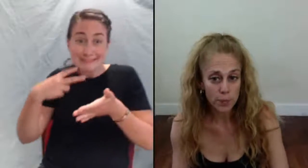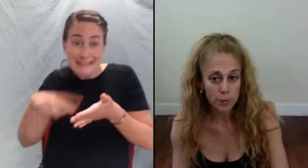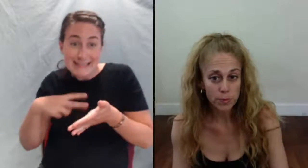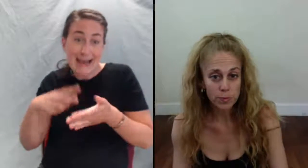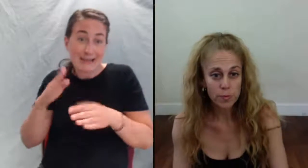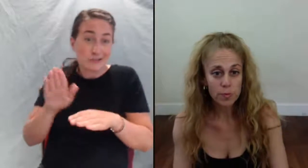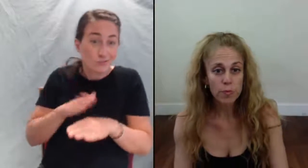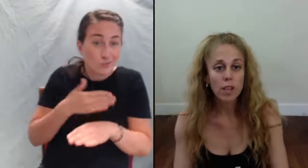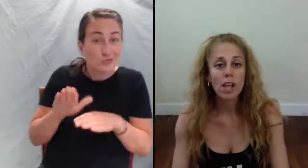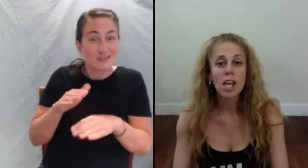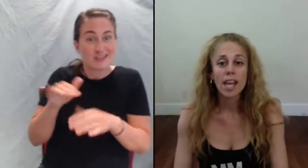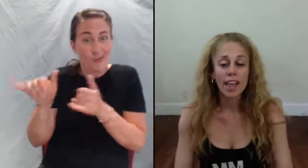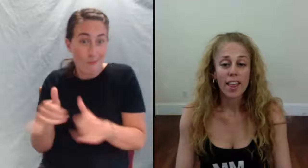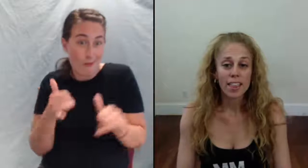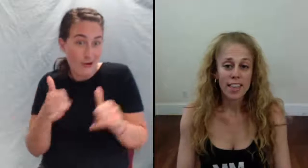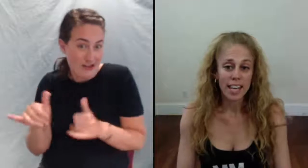from.